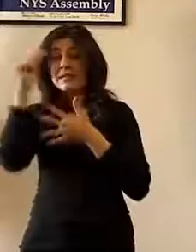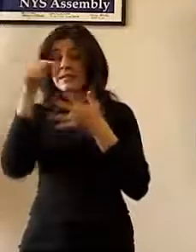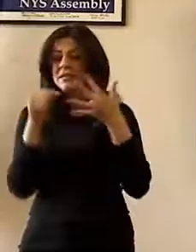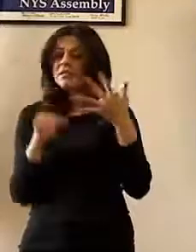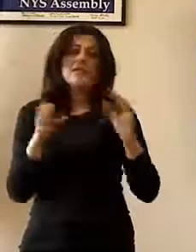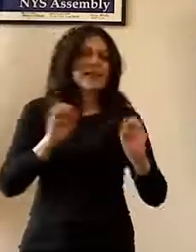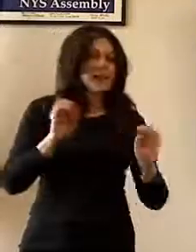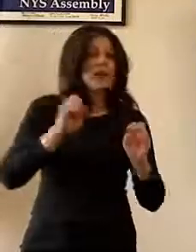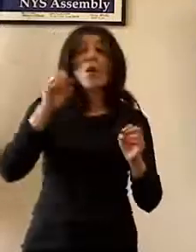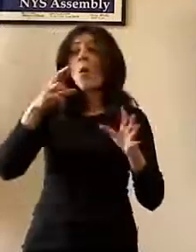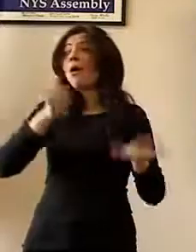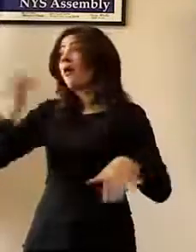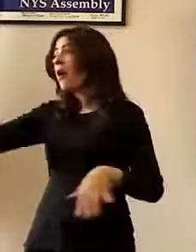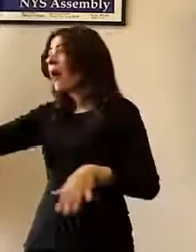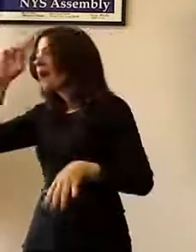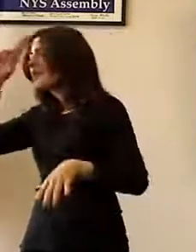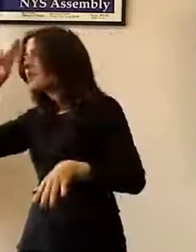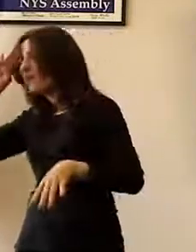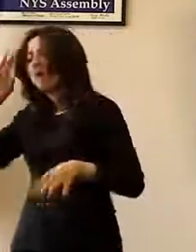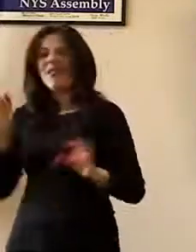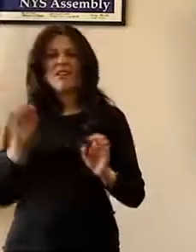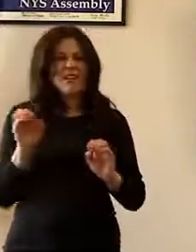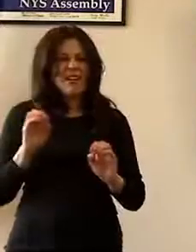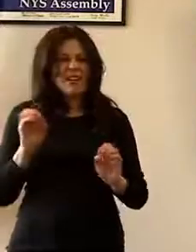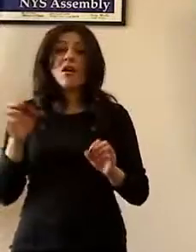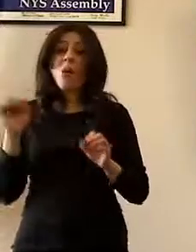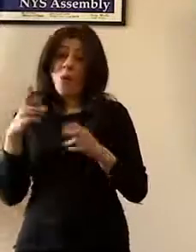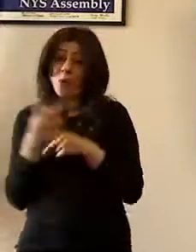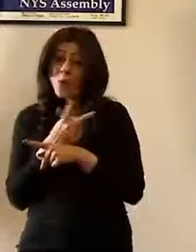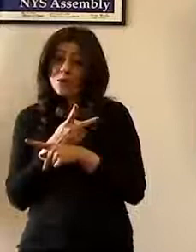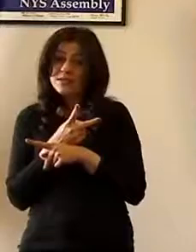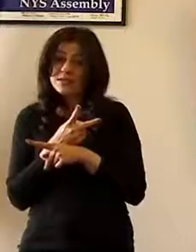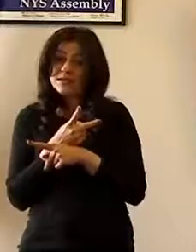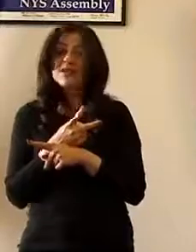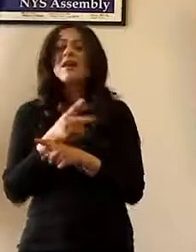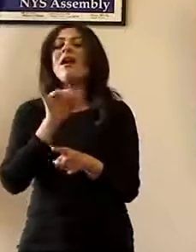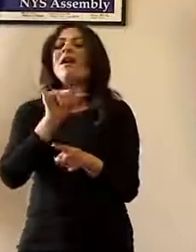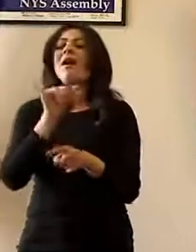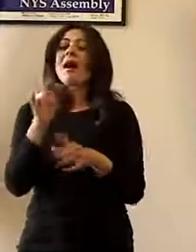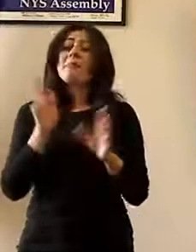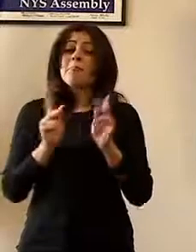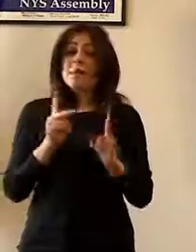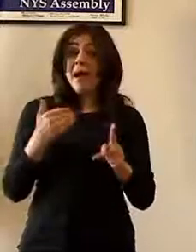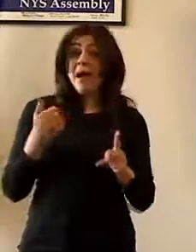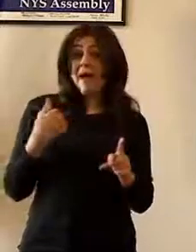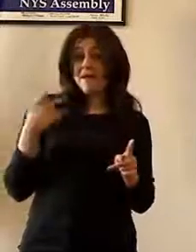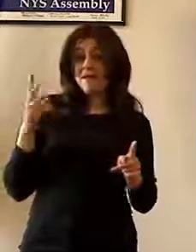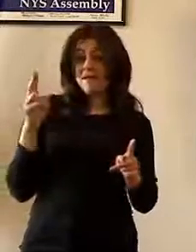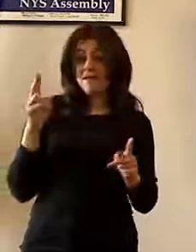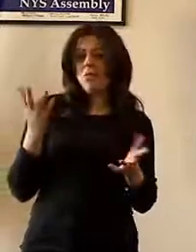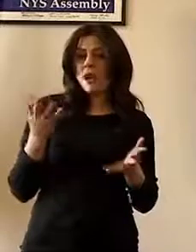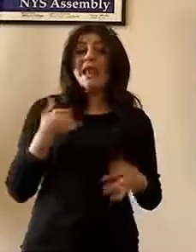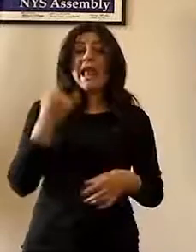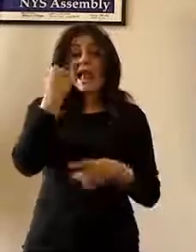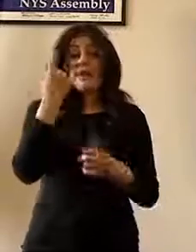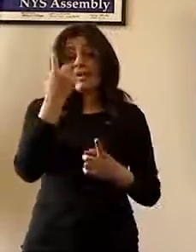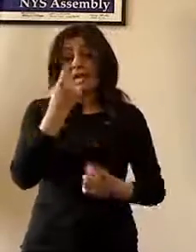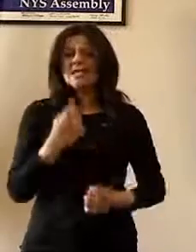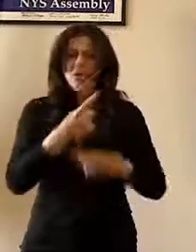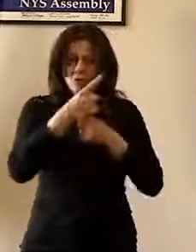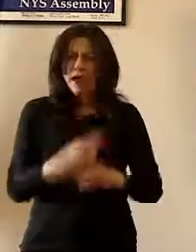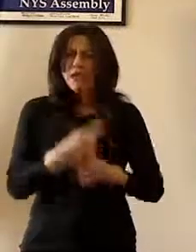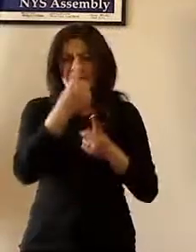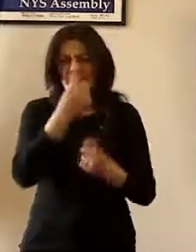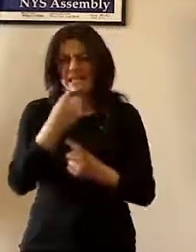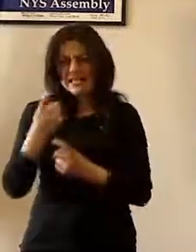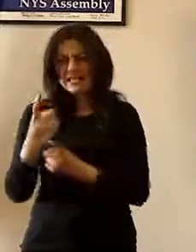the hospital or worse. What people may have is if they are tested on a regular basis